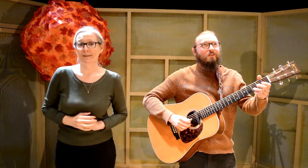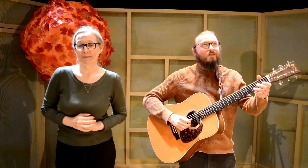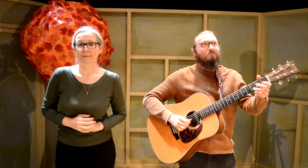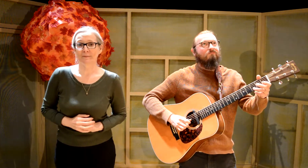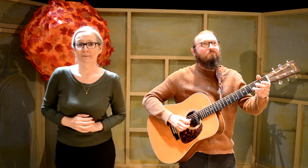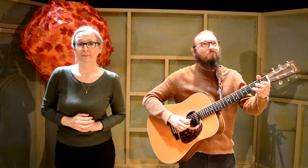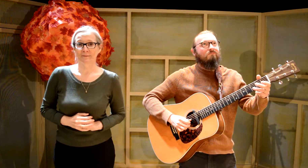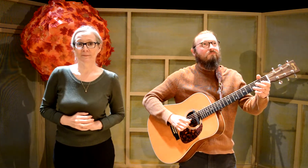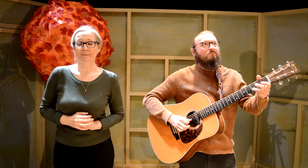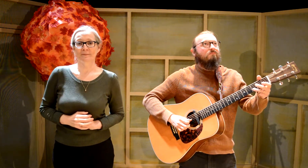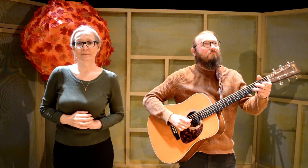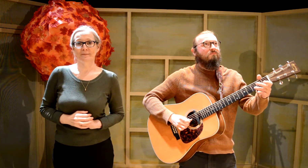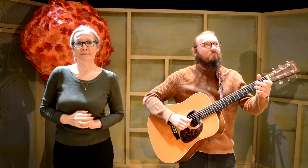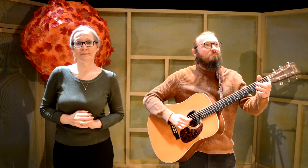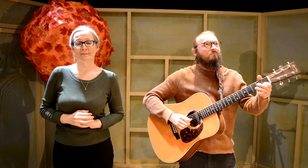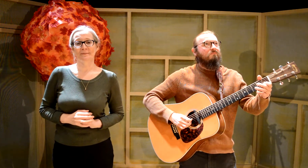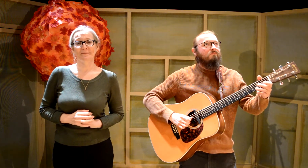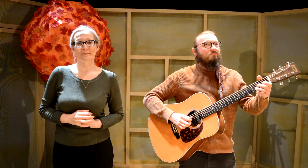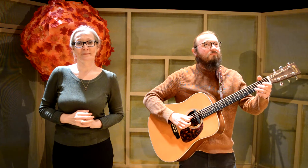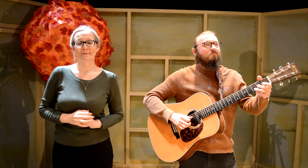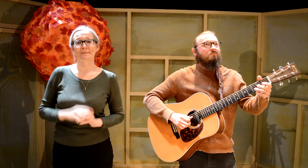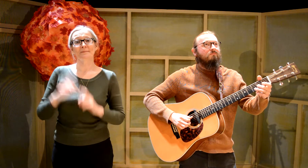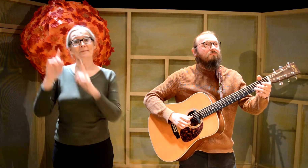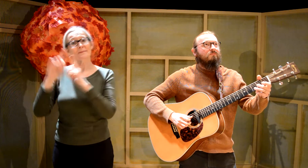Let's try that again.